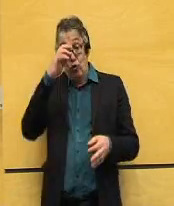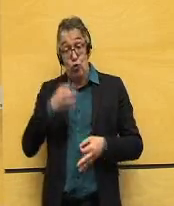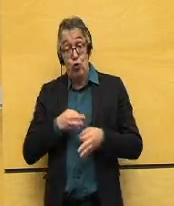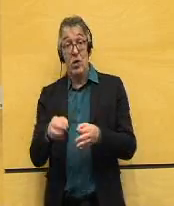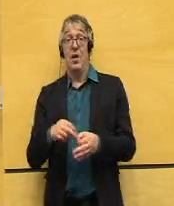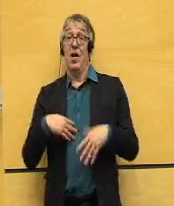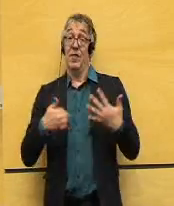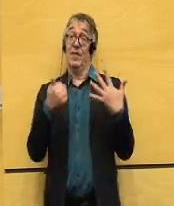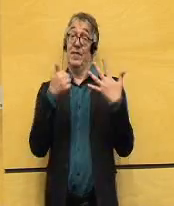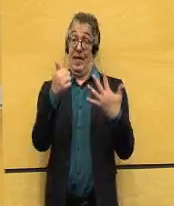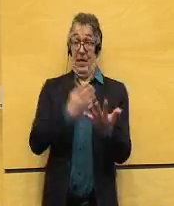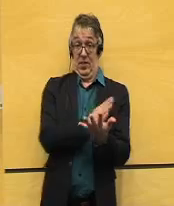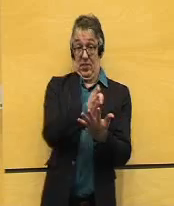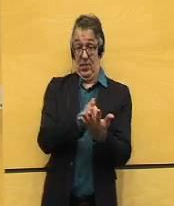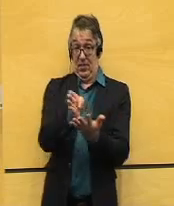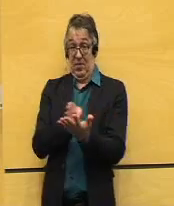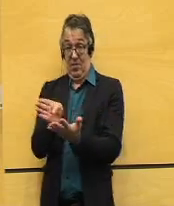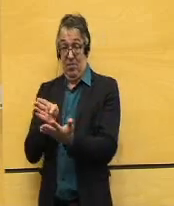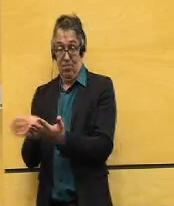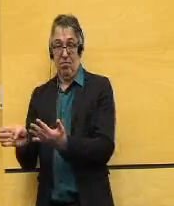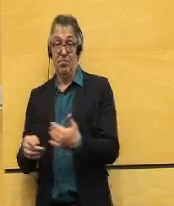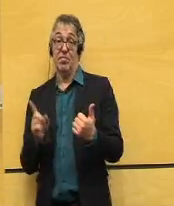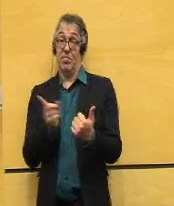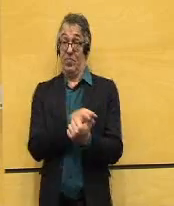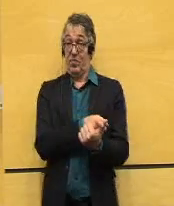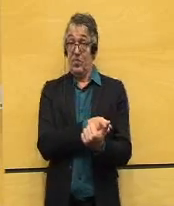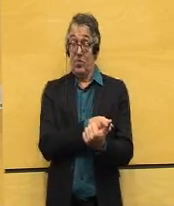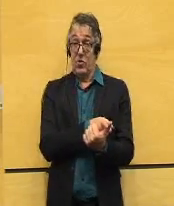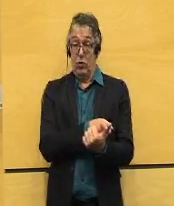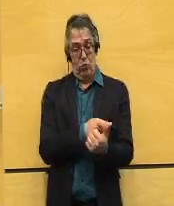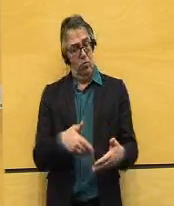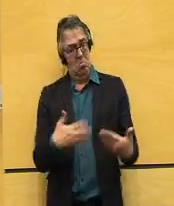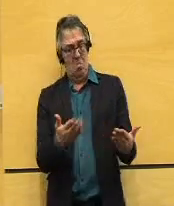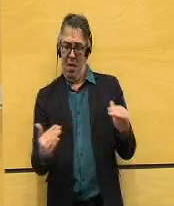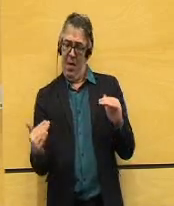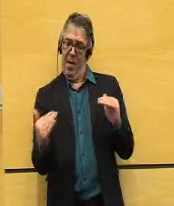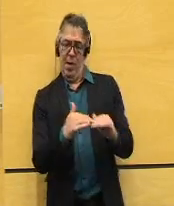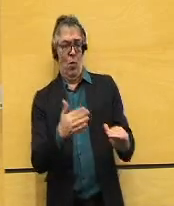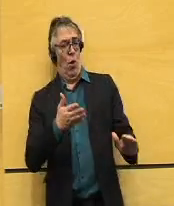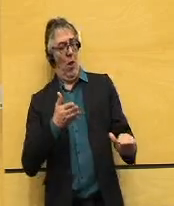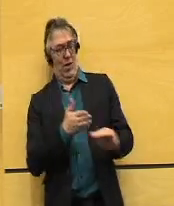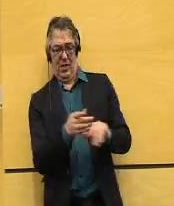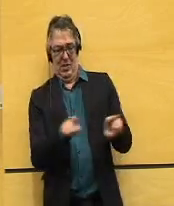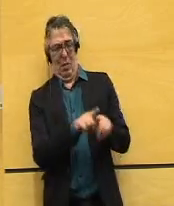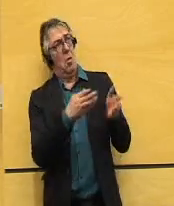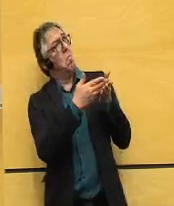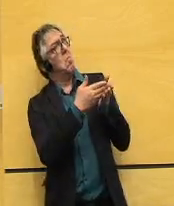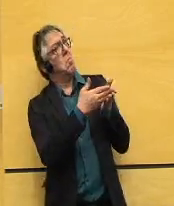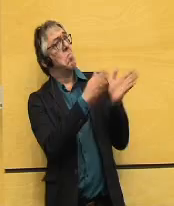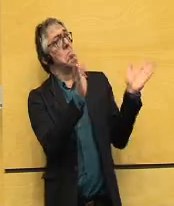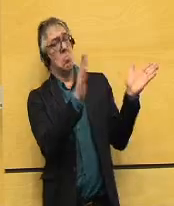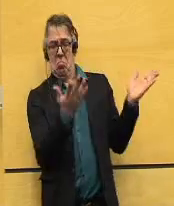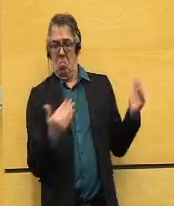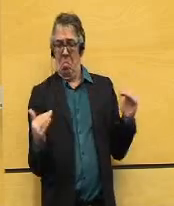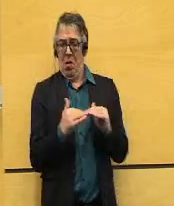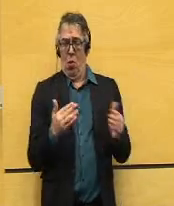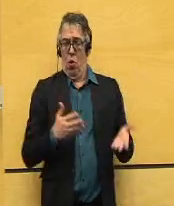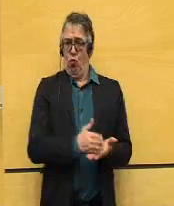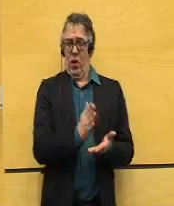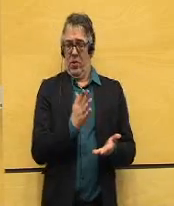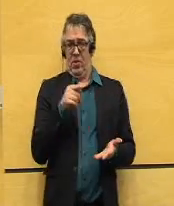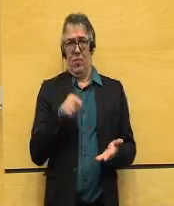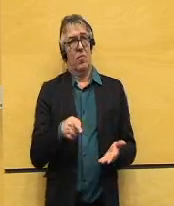First, to ensure equal access to the rights of women and girls with disabilities.